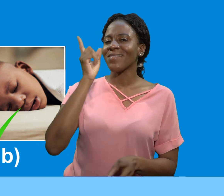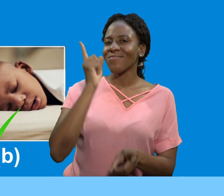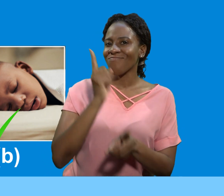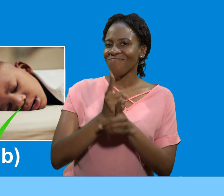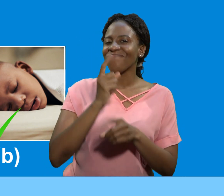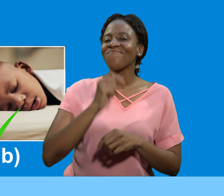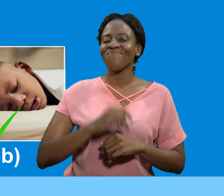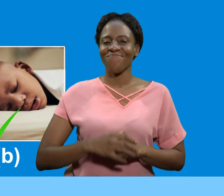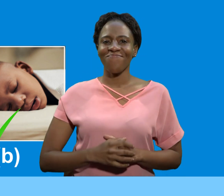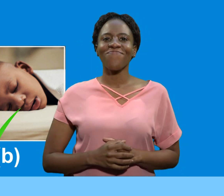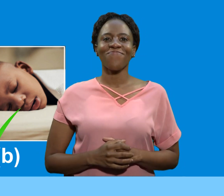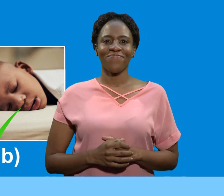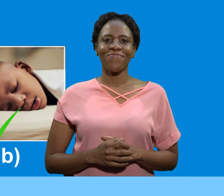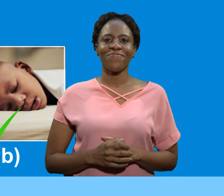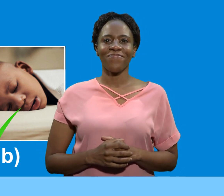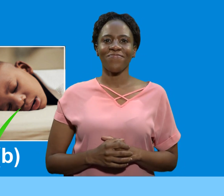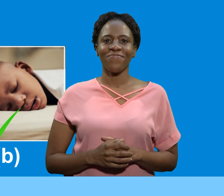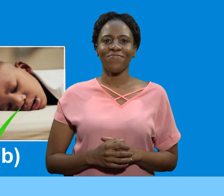B, correct.